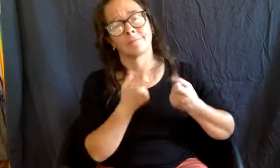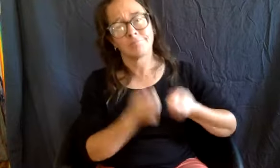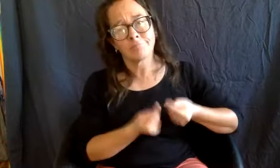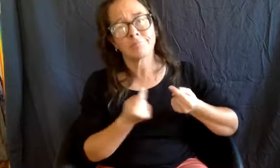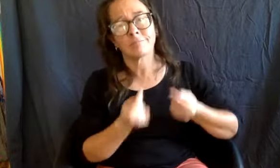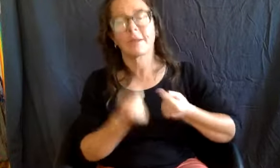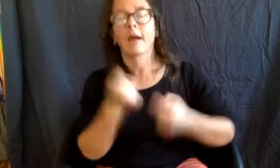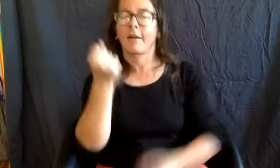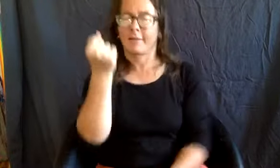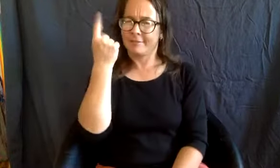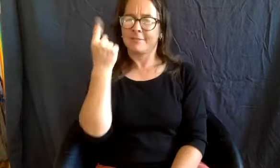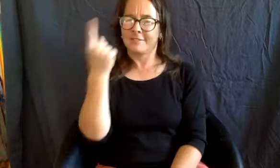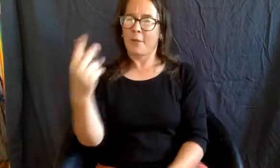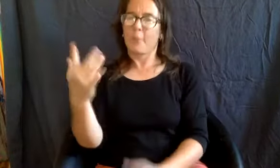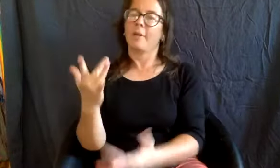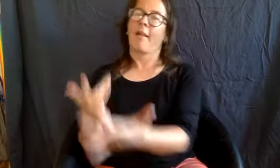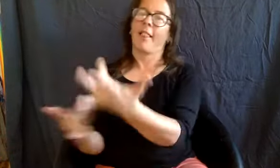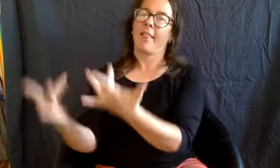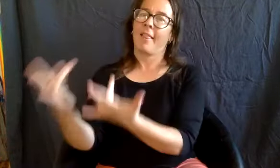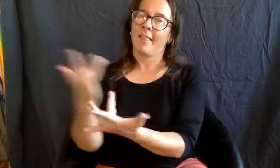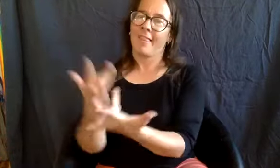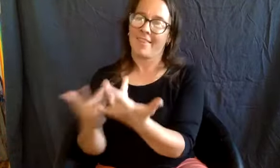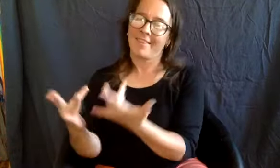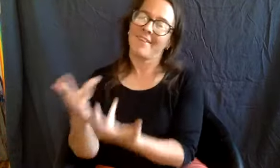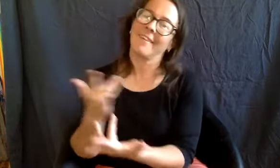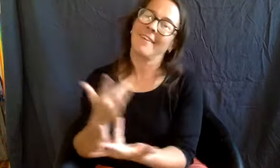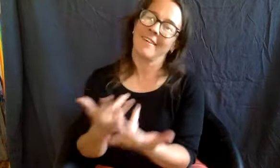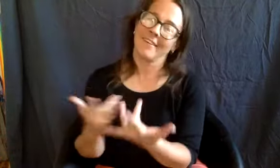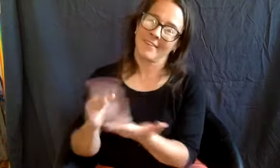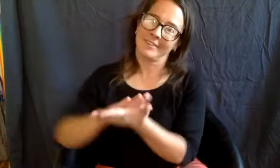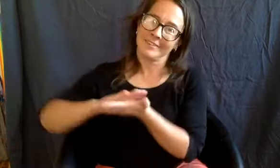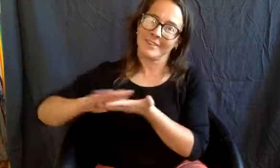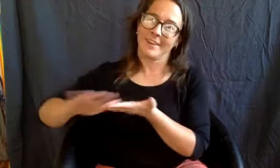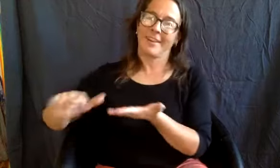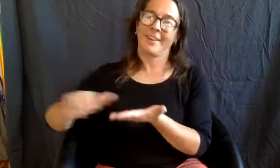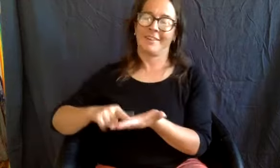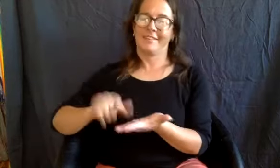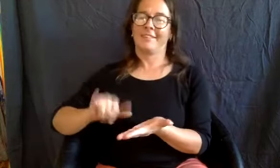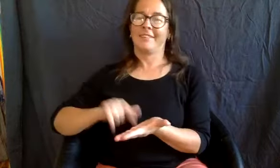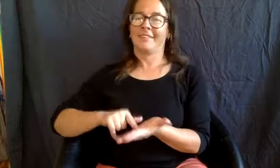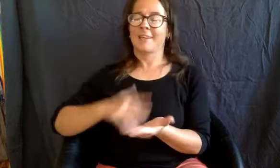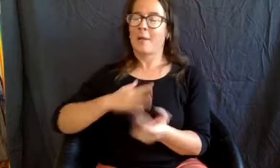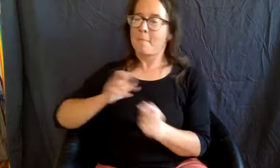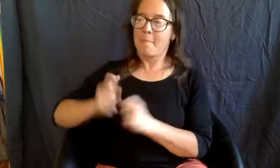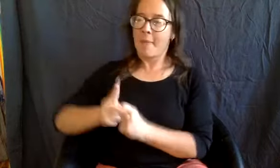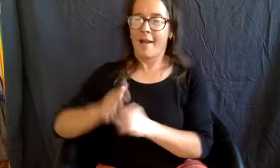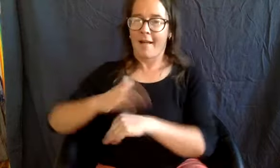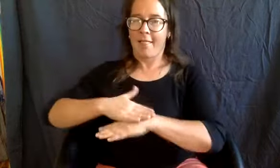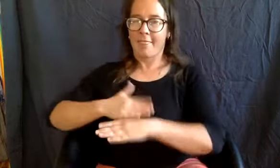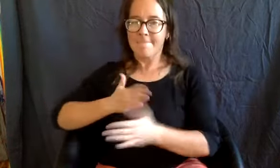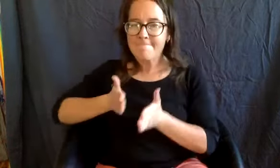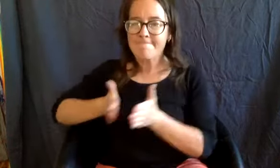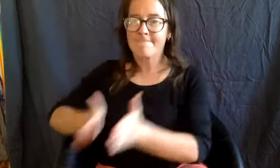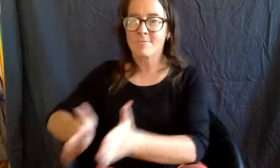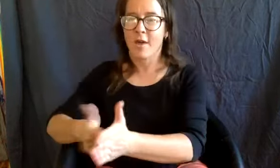I can't even tell you, I hate going home again. I'm so fearful about what's going to happen. And, and again, it's just, Al-Anon one day